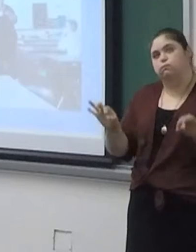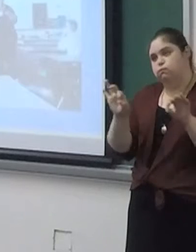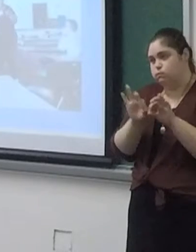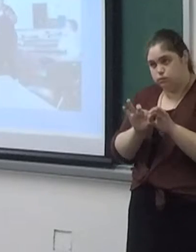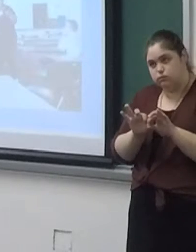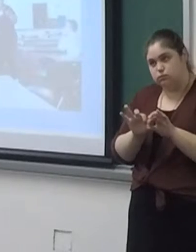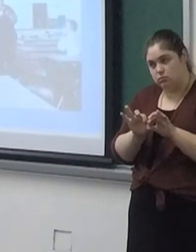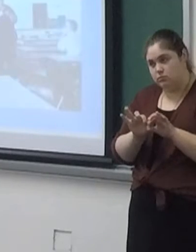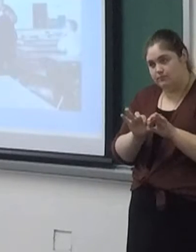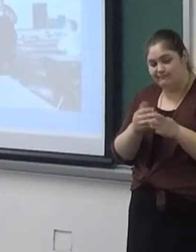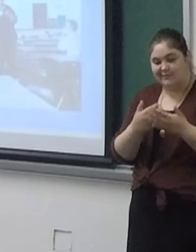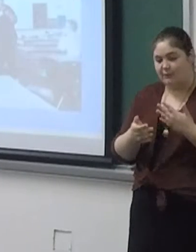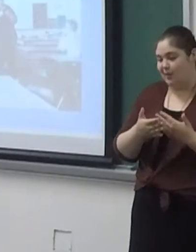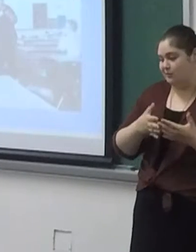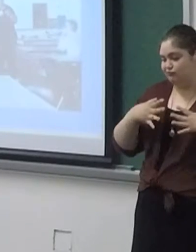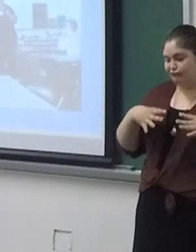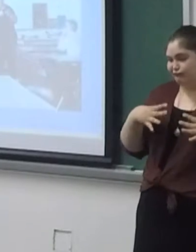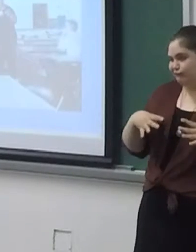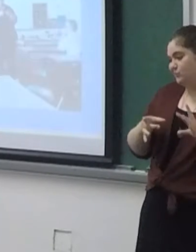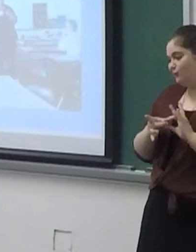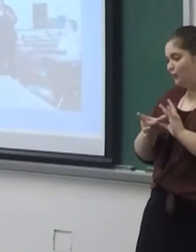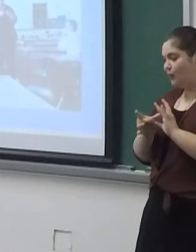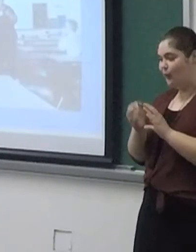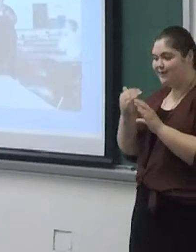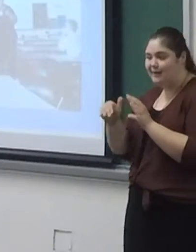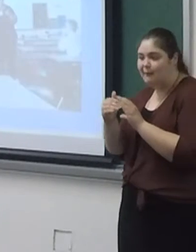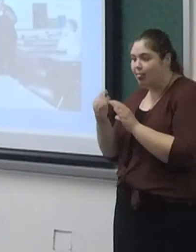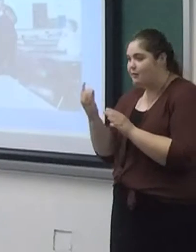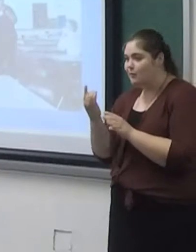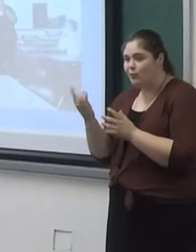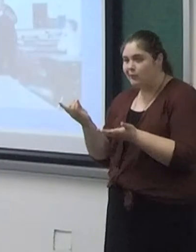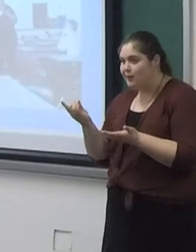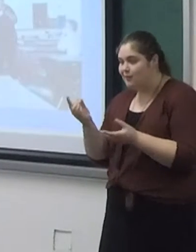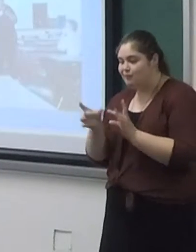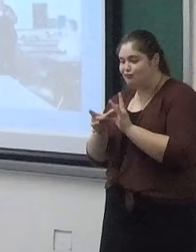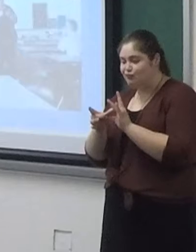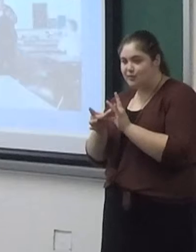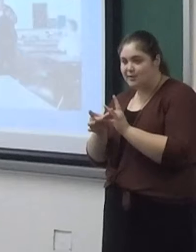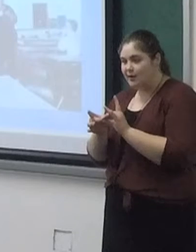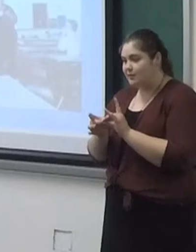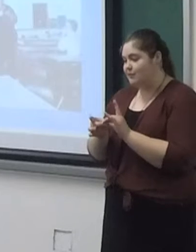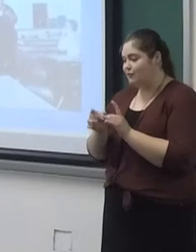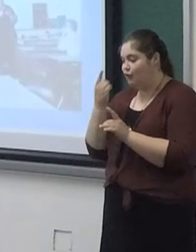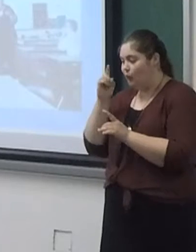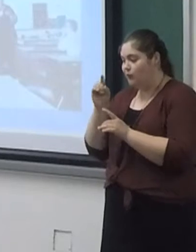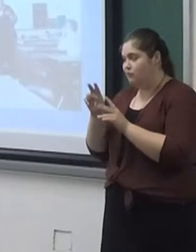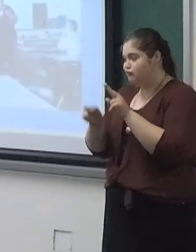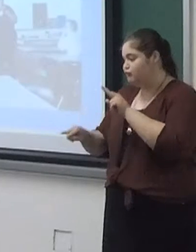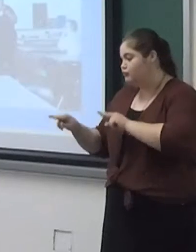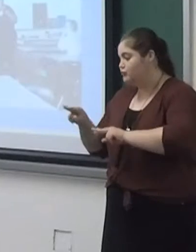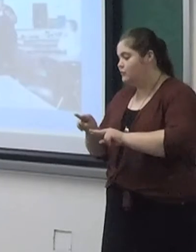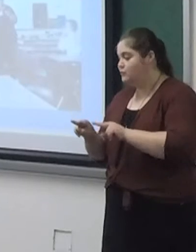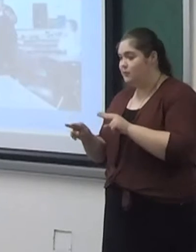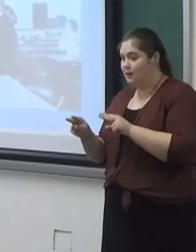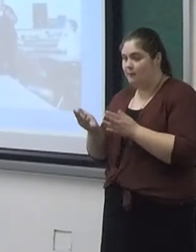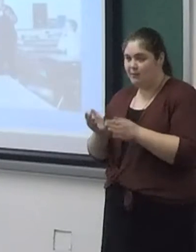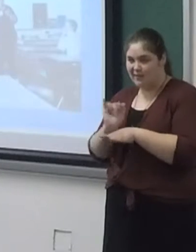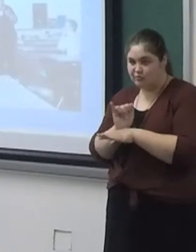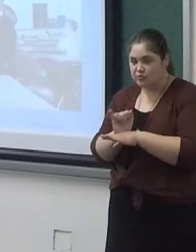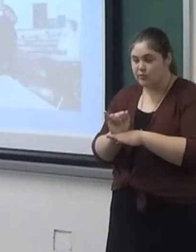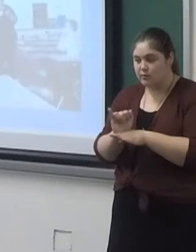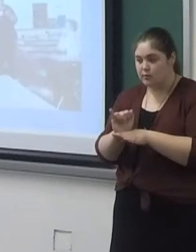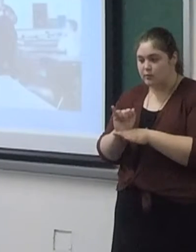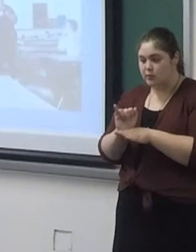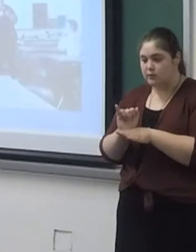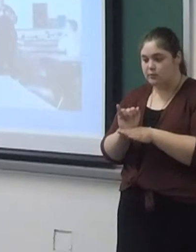thing, whether it's dress or even if you're emailing somebody to pick up observations or potential internships.